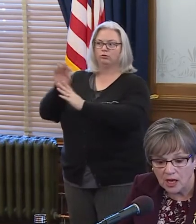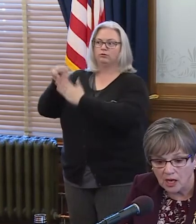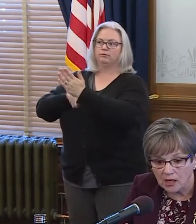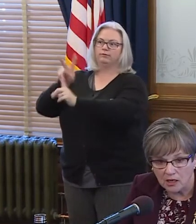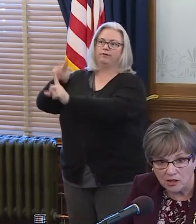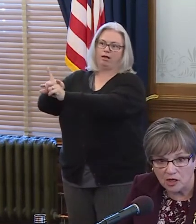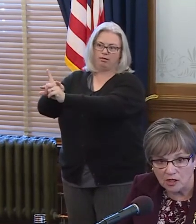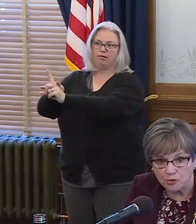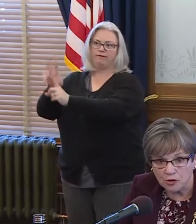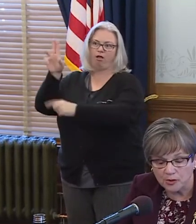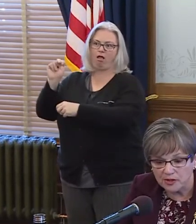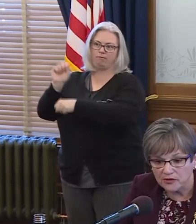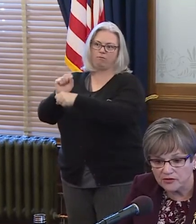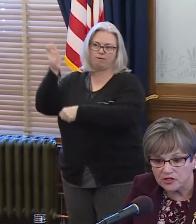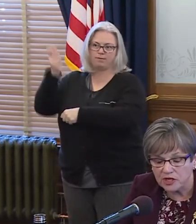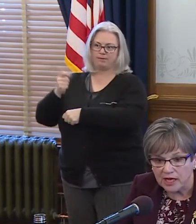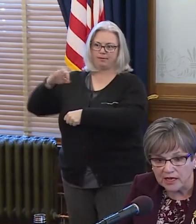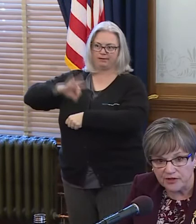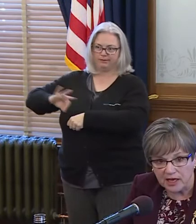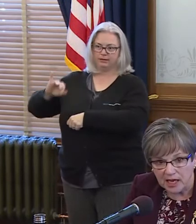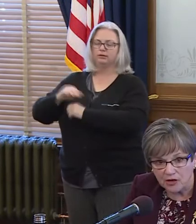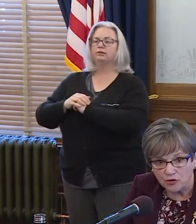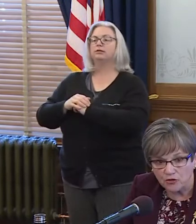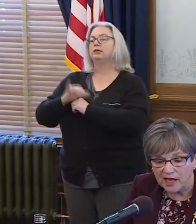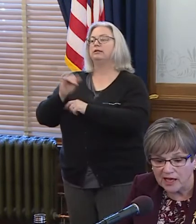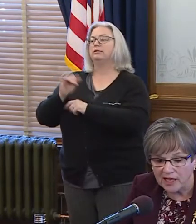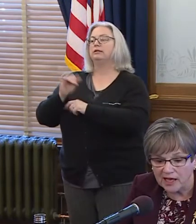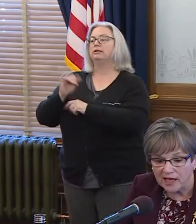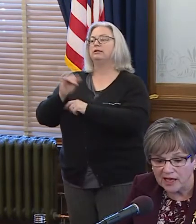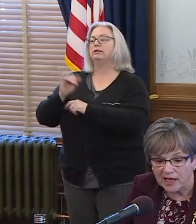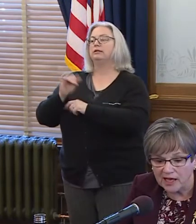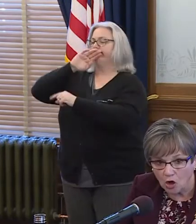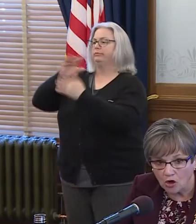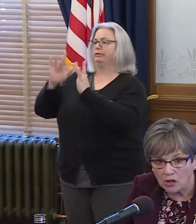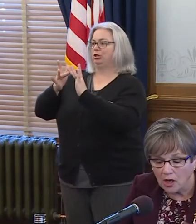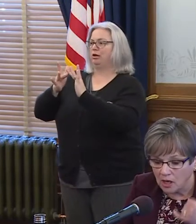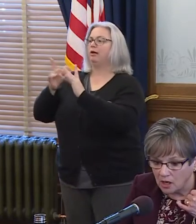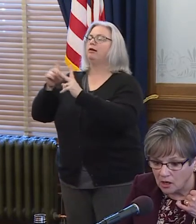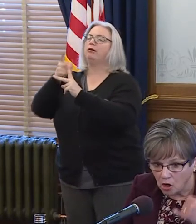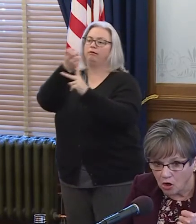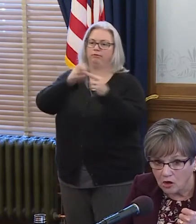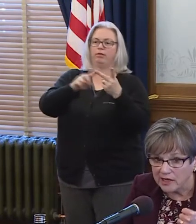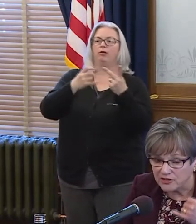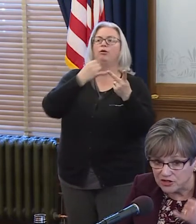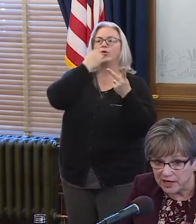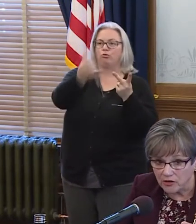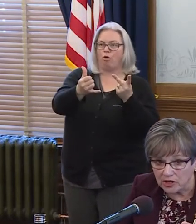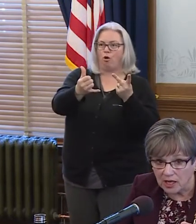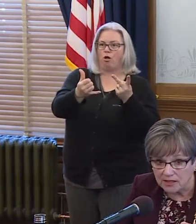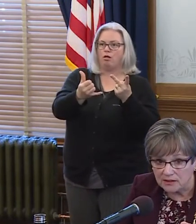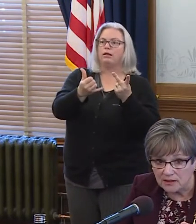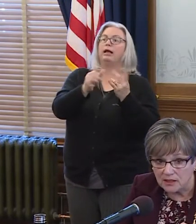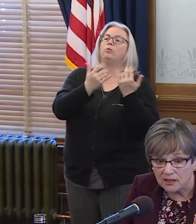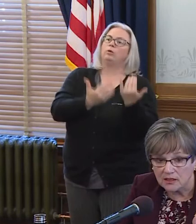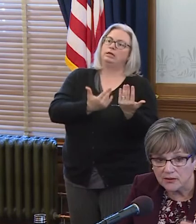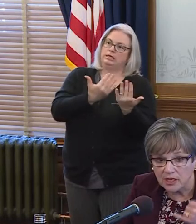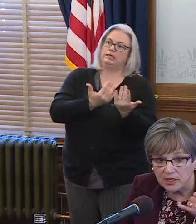for unemployment benefits. If they can't do that, then when they call and stay on the